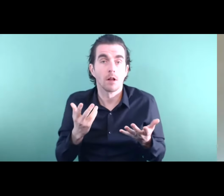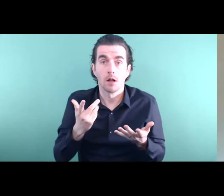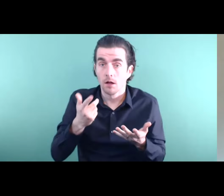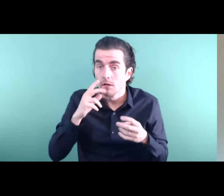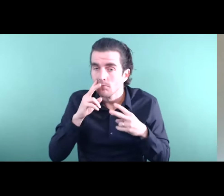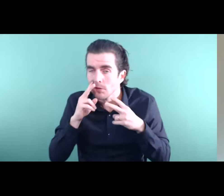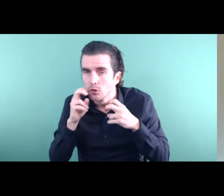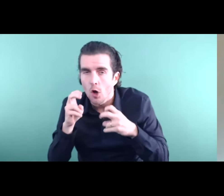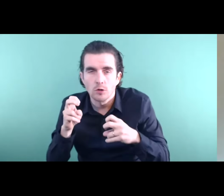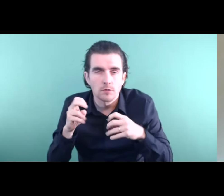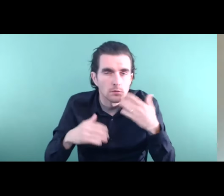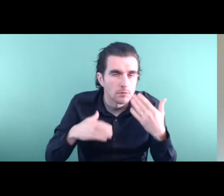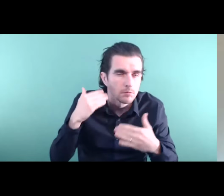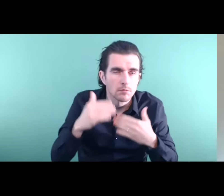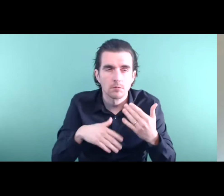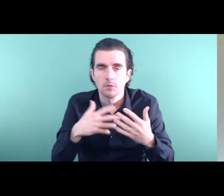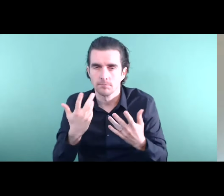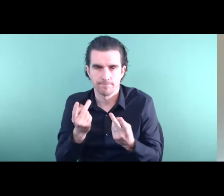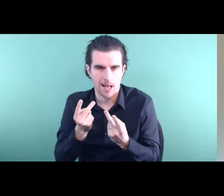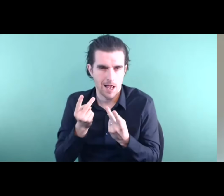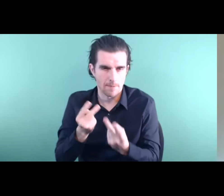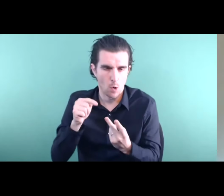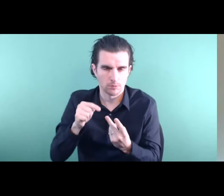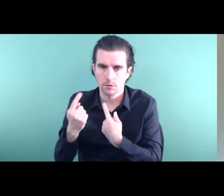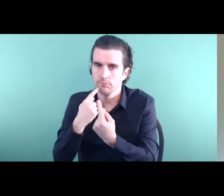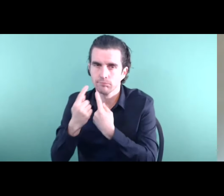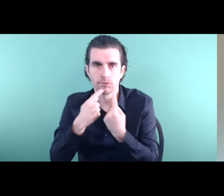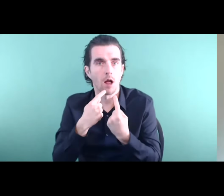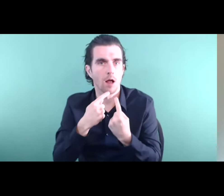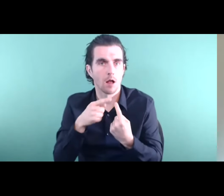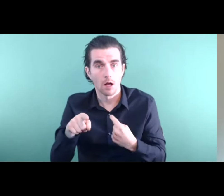example, we have, excuse me?